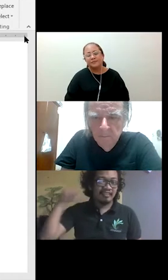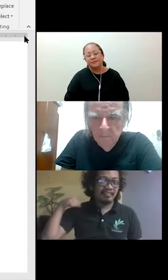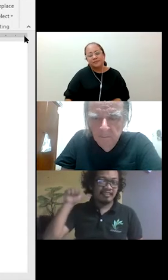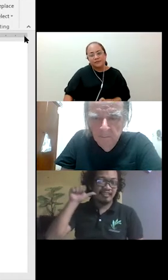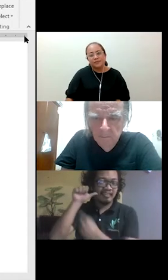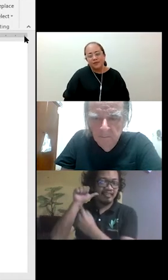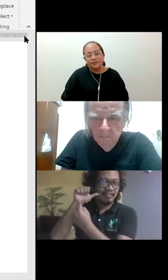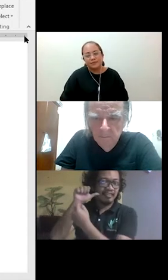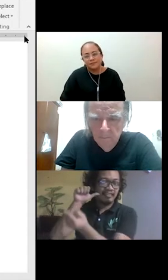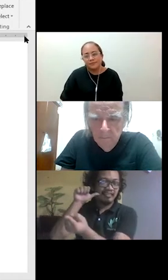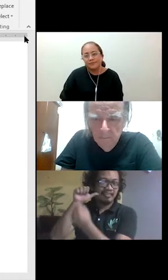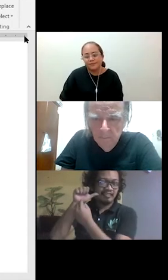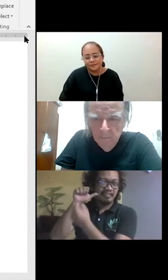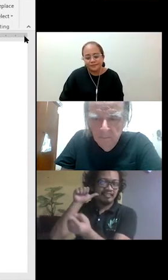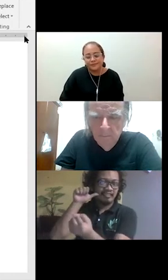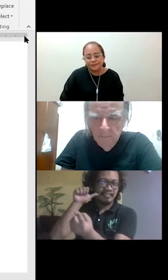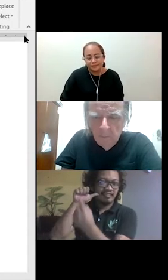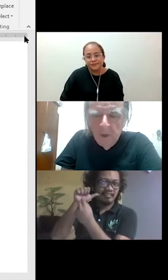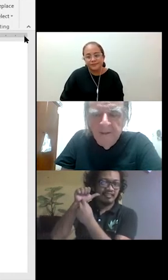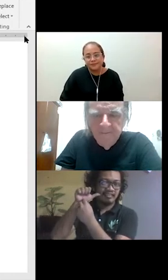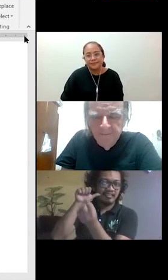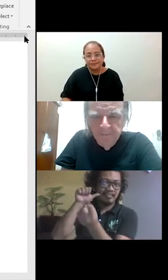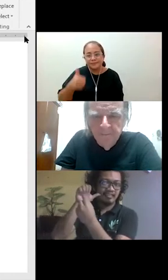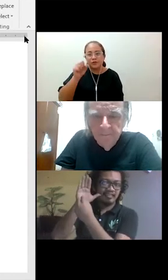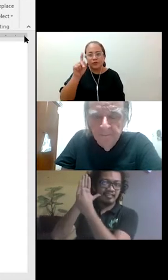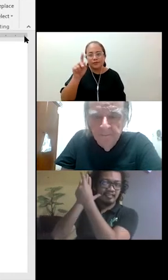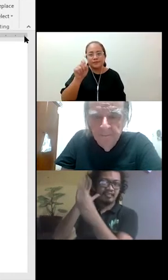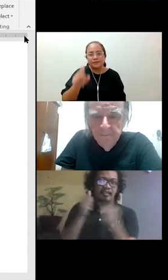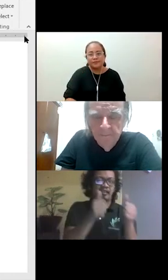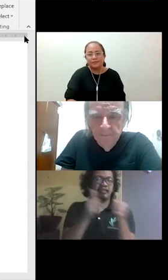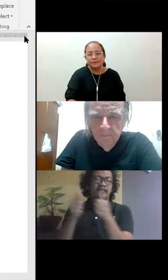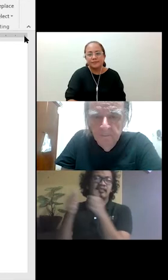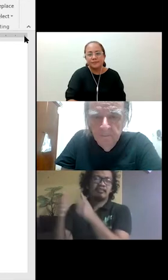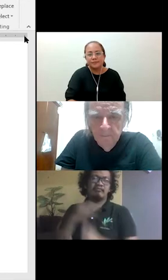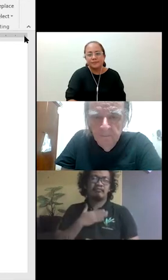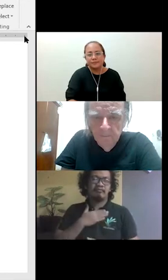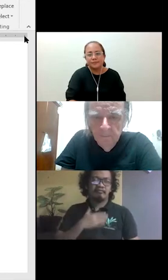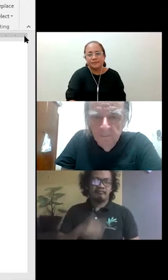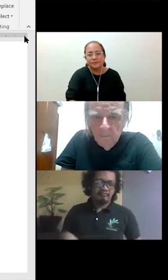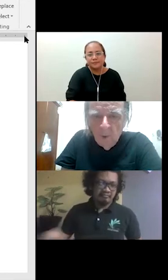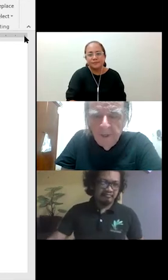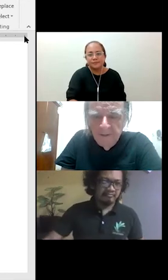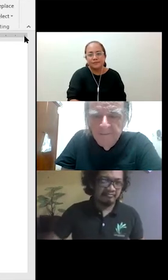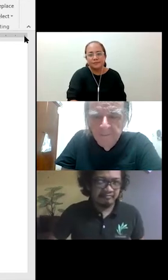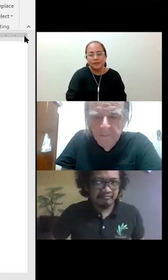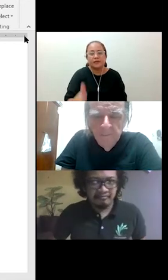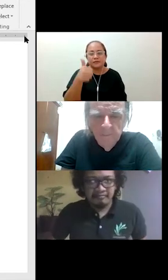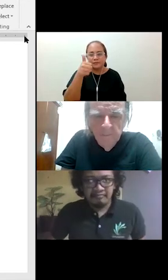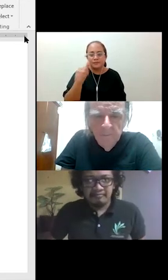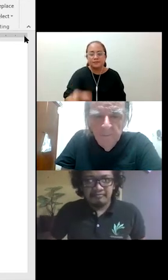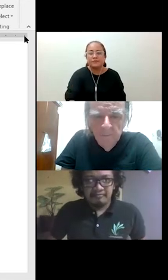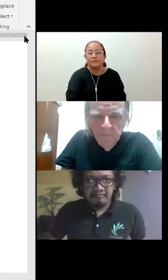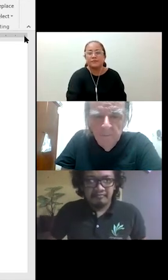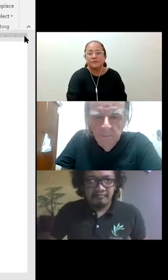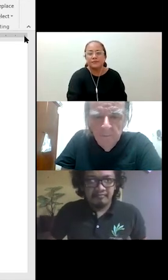Now we have yesterday. Mm-hmm. Okay. The orientation is outwards up, Okay. and that's